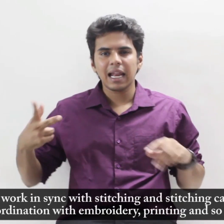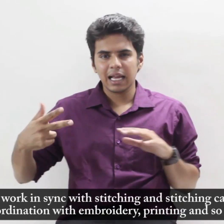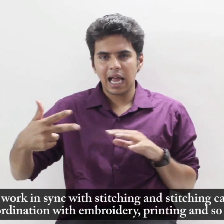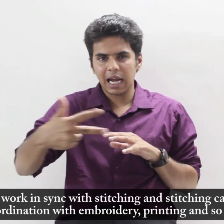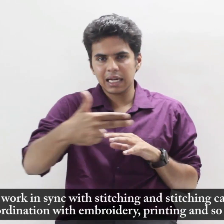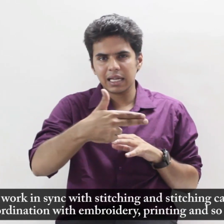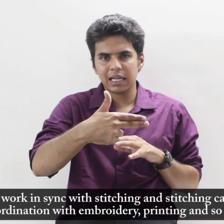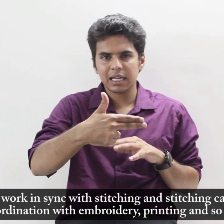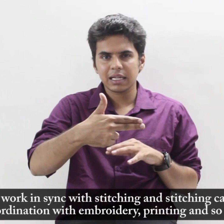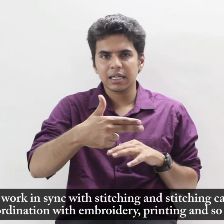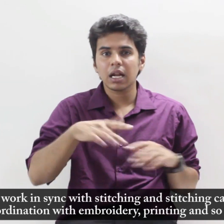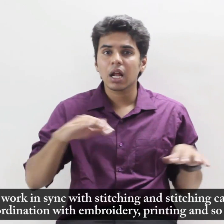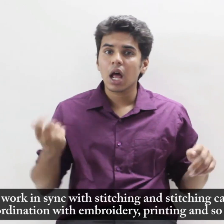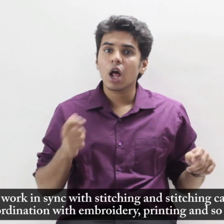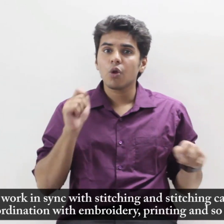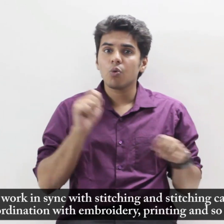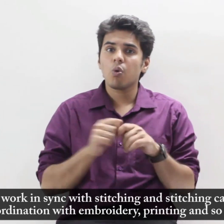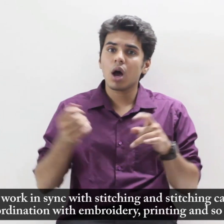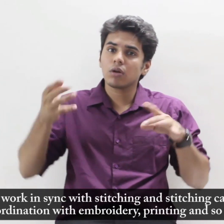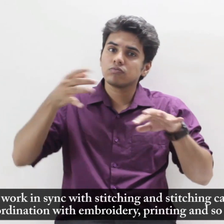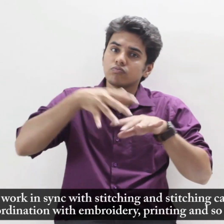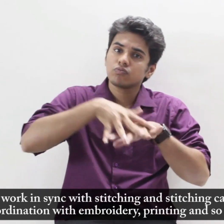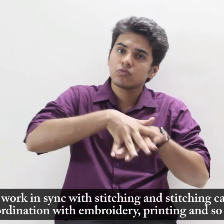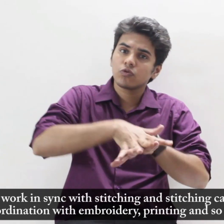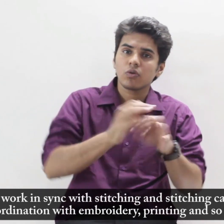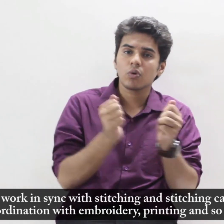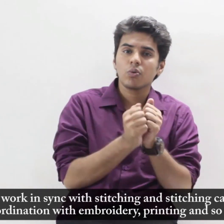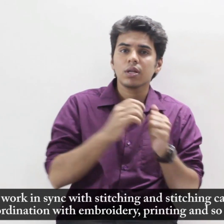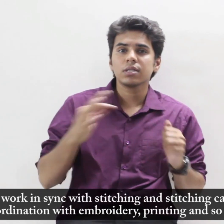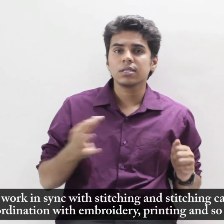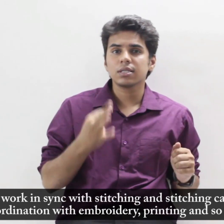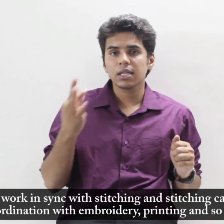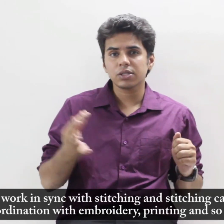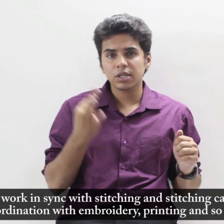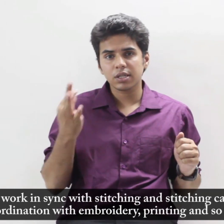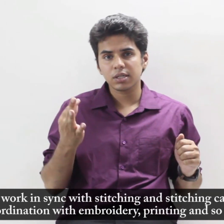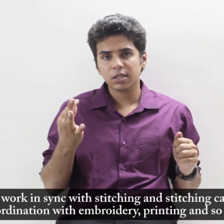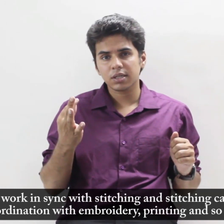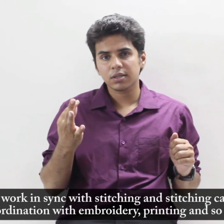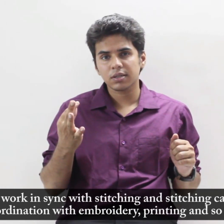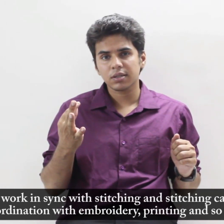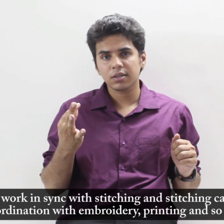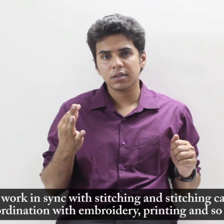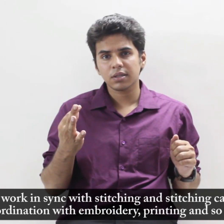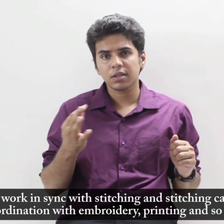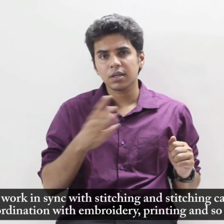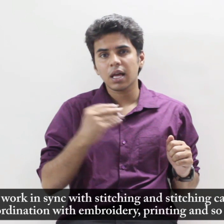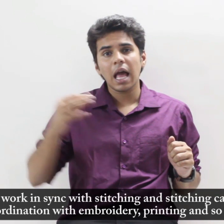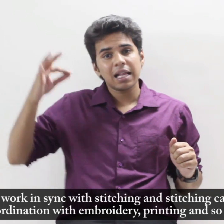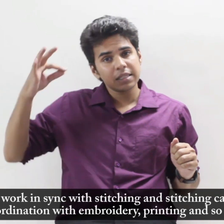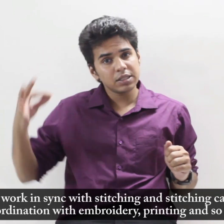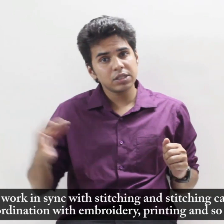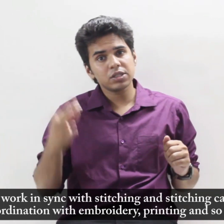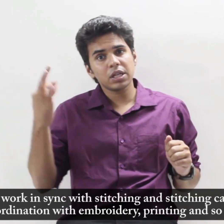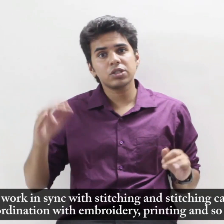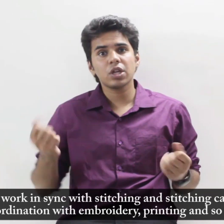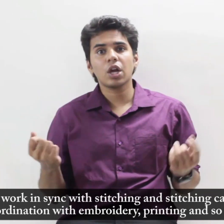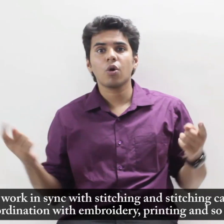cutting can work in sync with stitching, and stitching can maintain coordination with embroidery, printing, and so